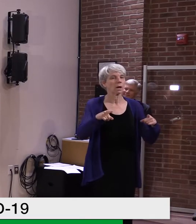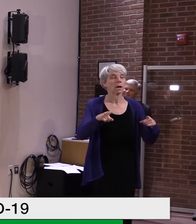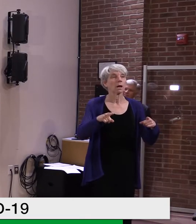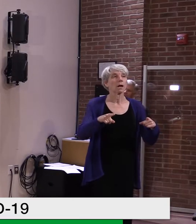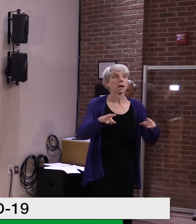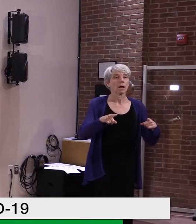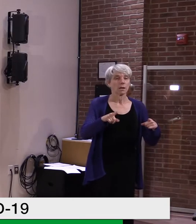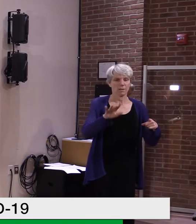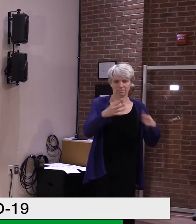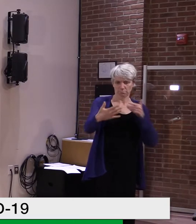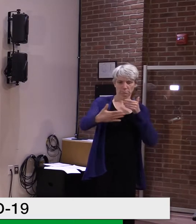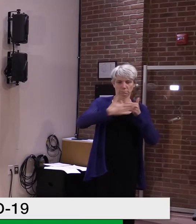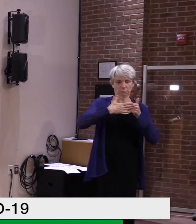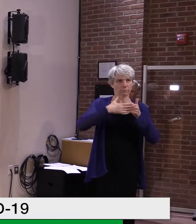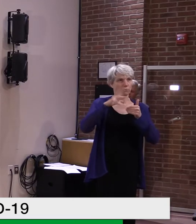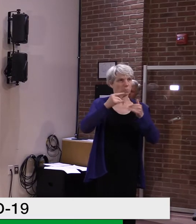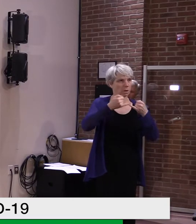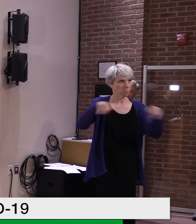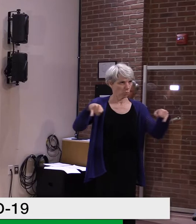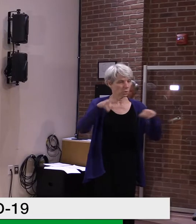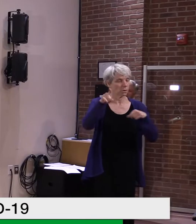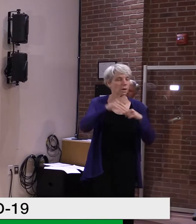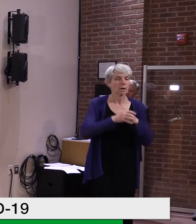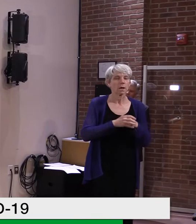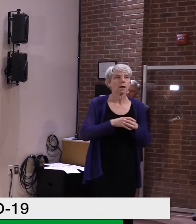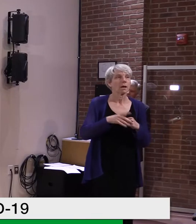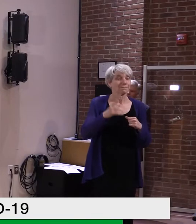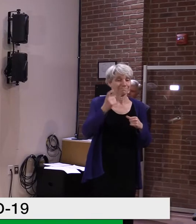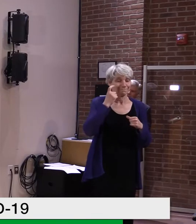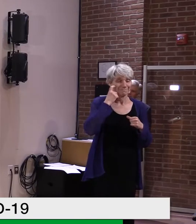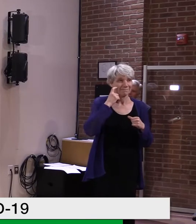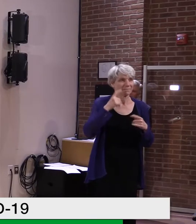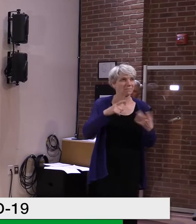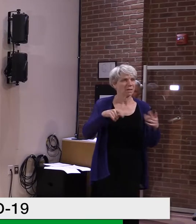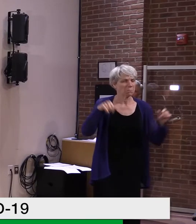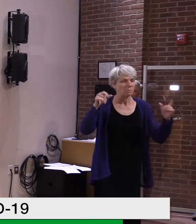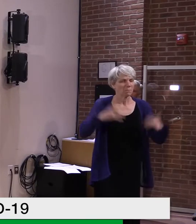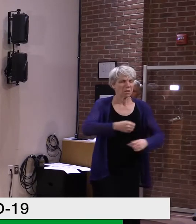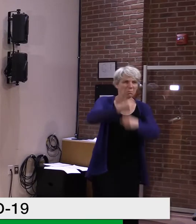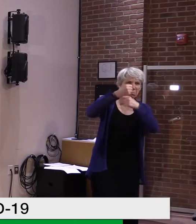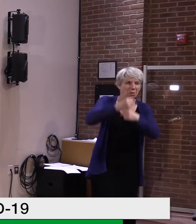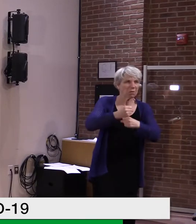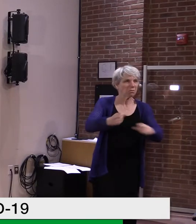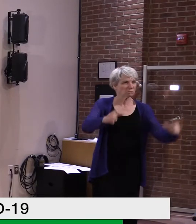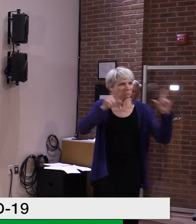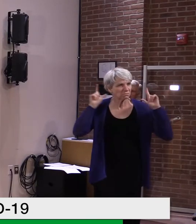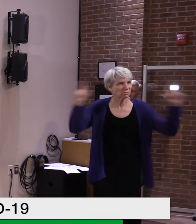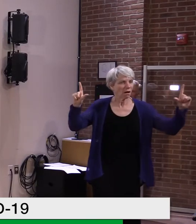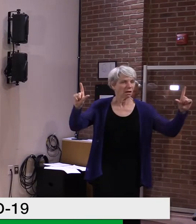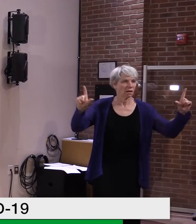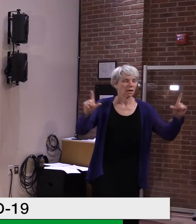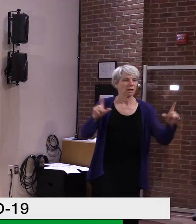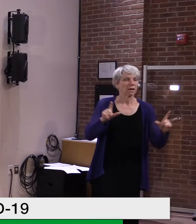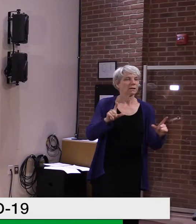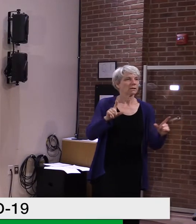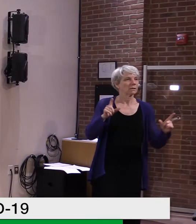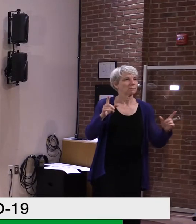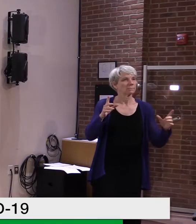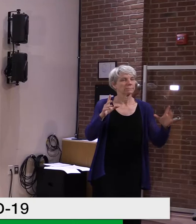along the Vermont border, putting these very large and robust liquor stores